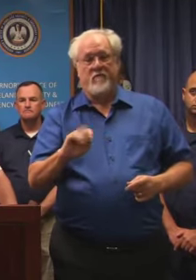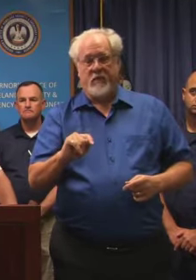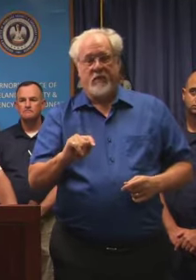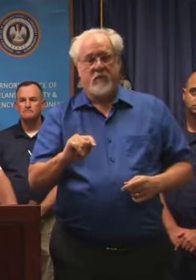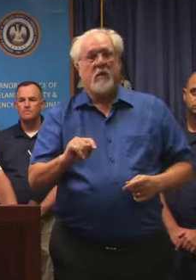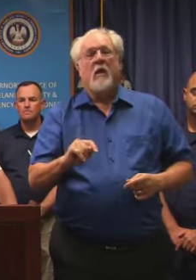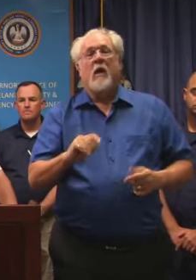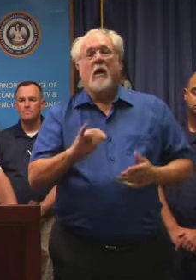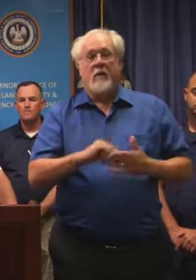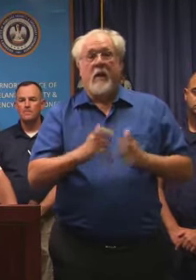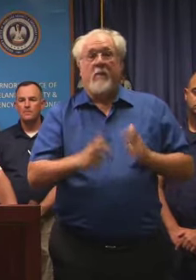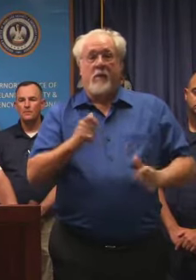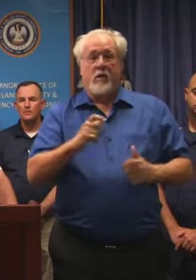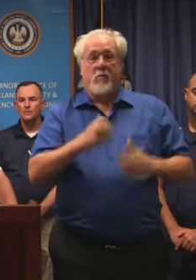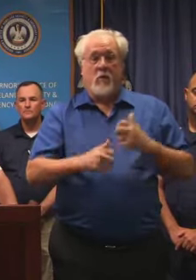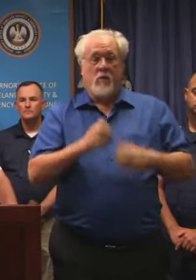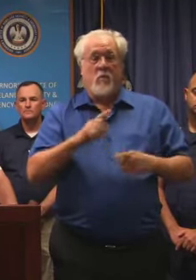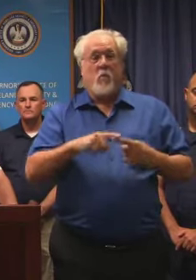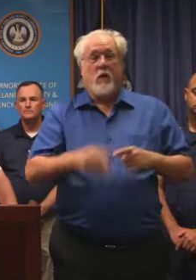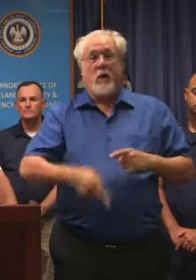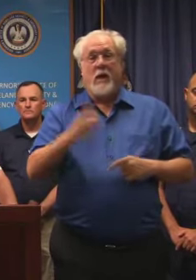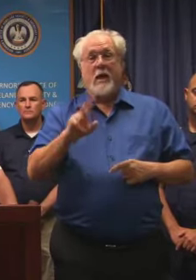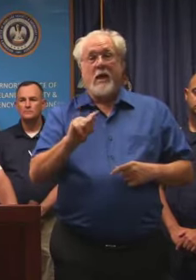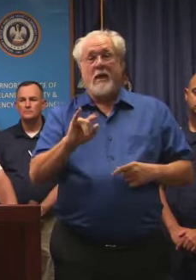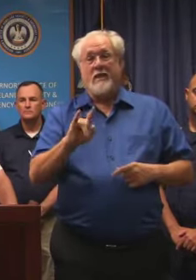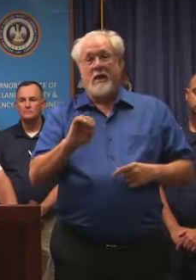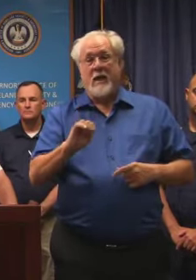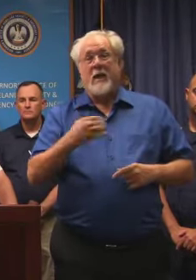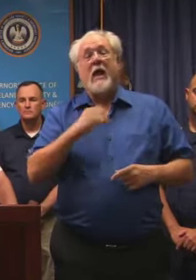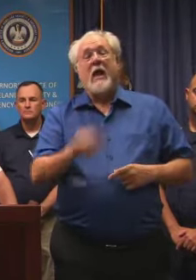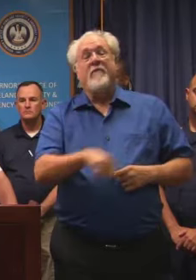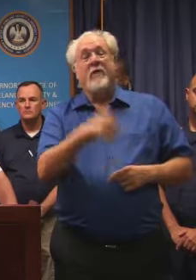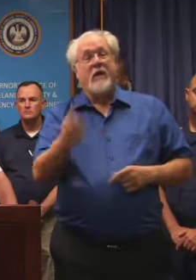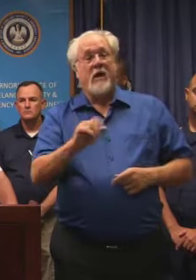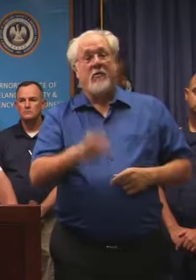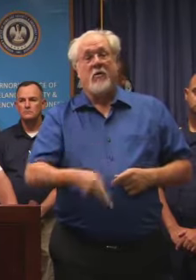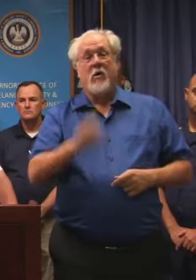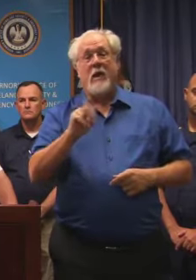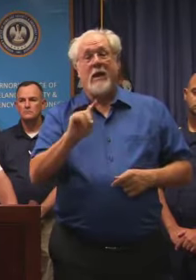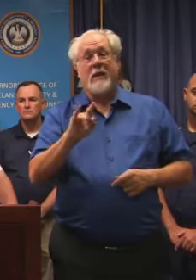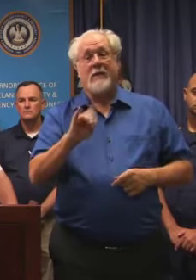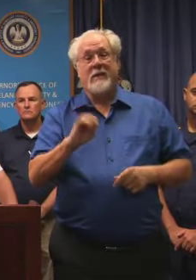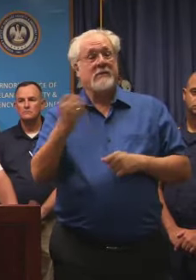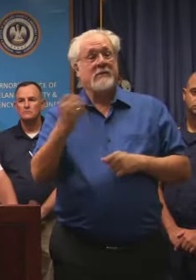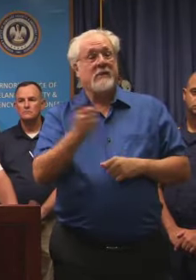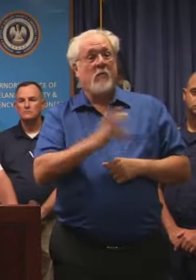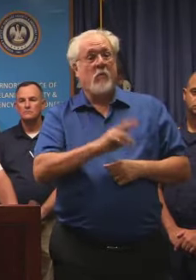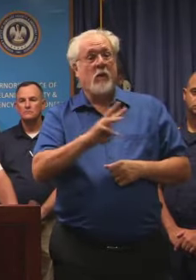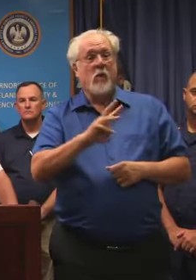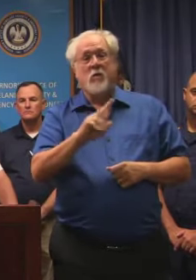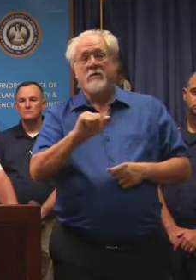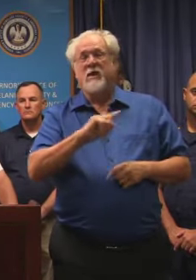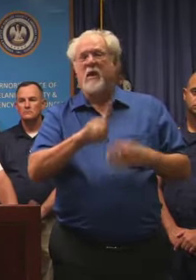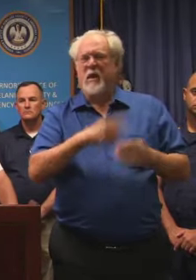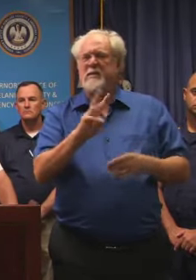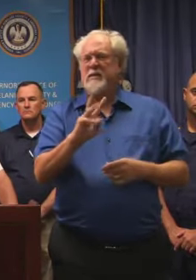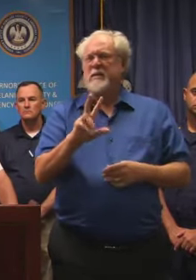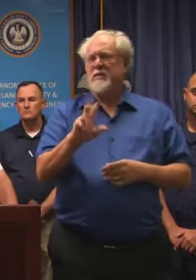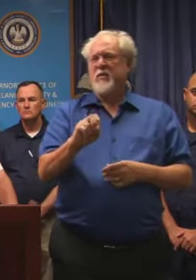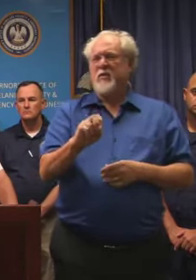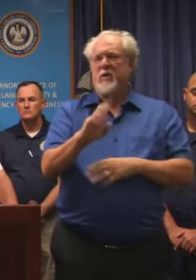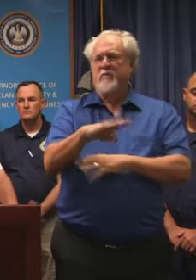Obviously, that's the bigger problem at high tide. We do have another high tide down in southwest Louisiana tonight around